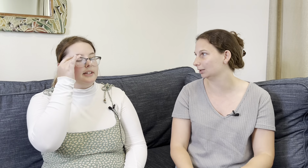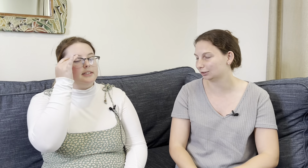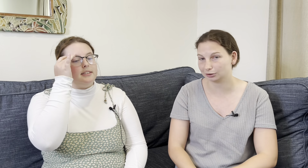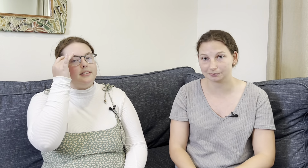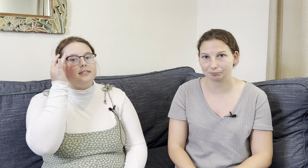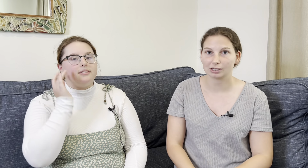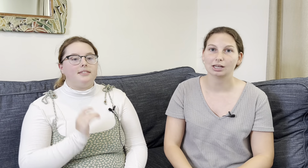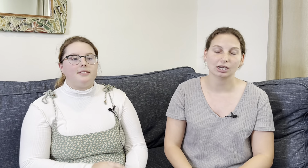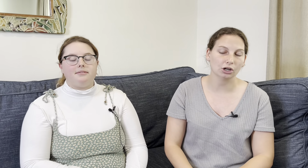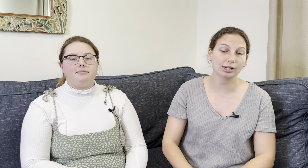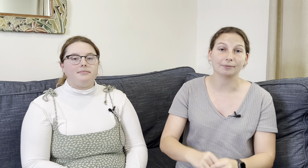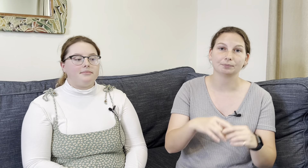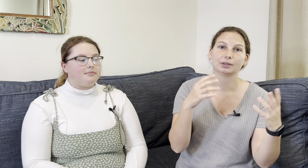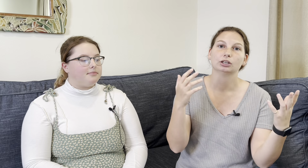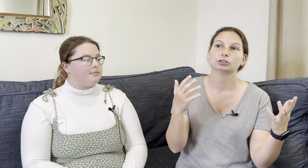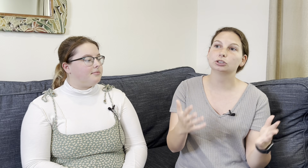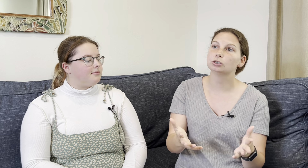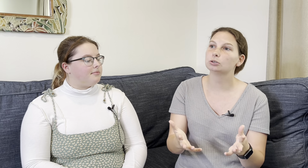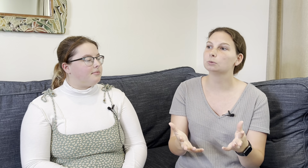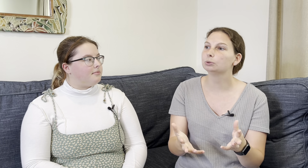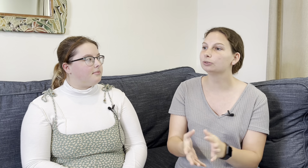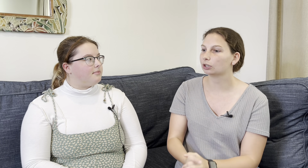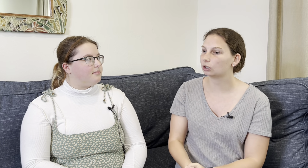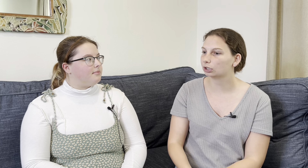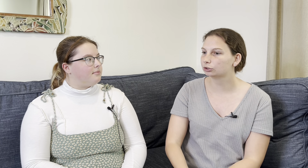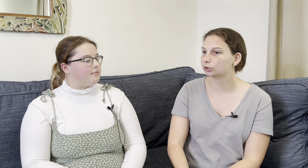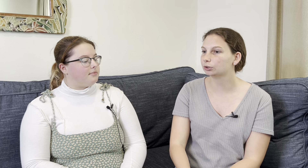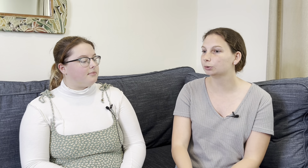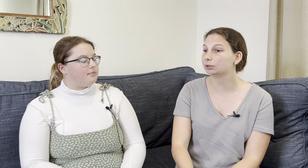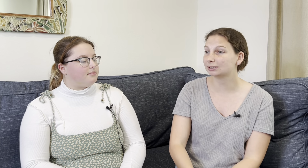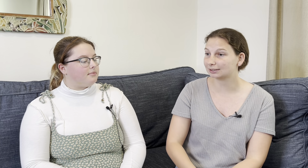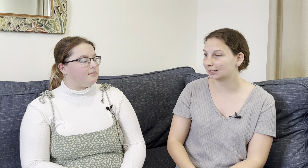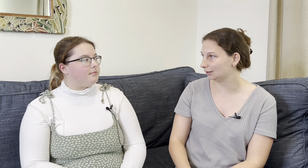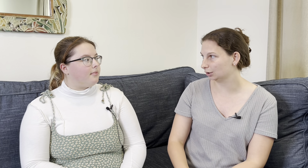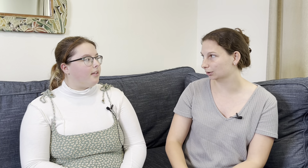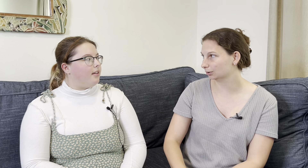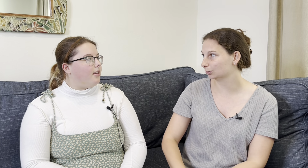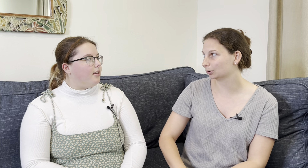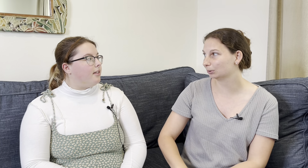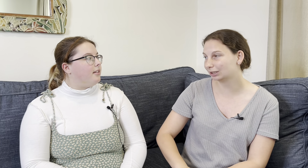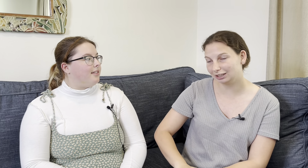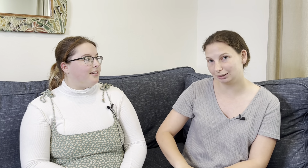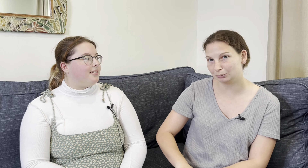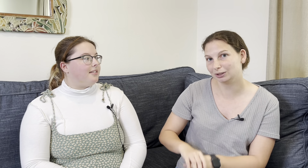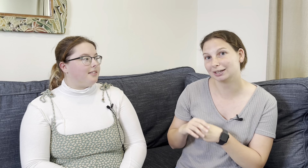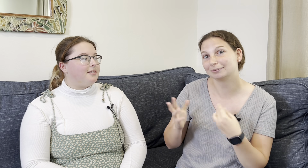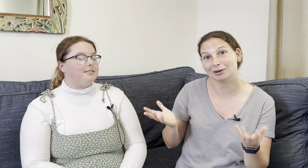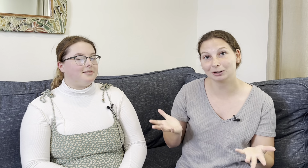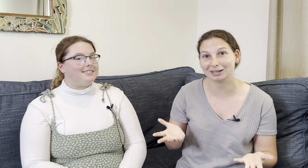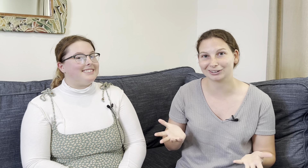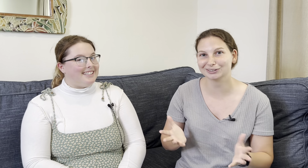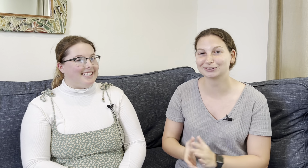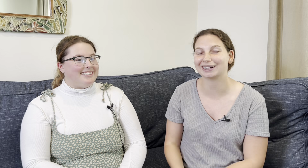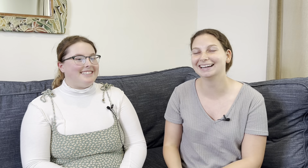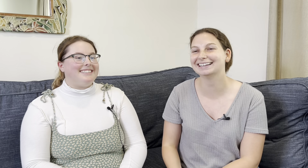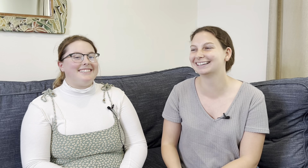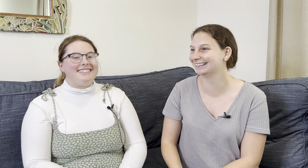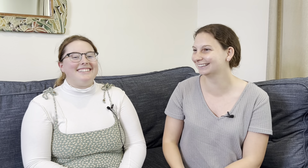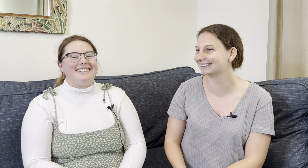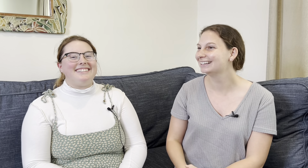too. Okay, so moving on to please and thank you. Those are we like our manners, right?